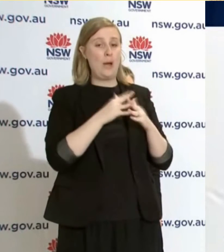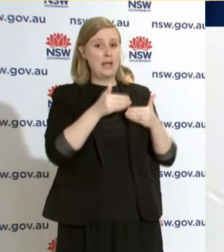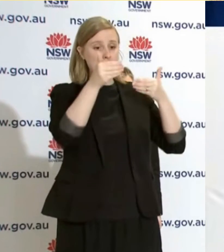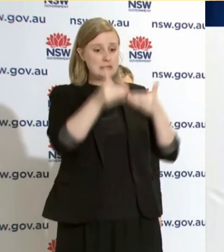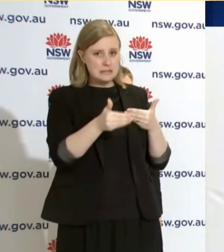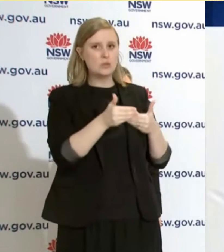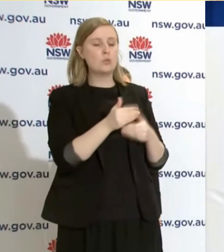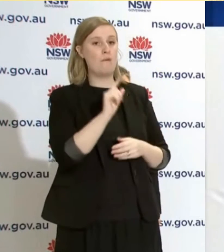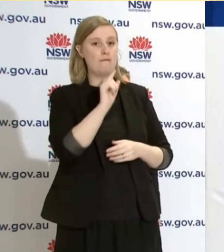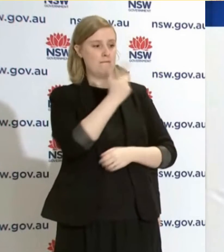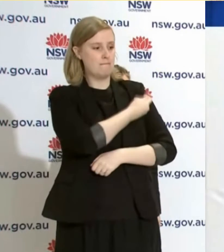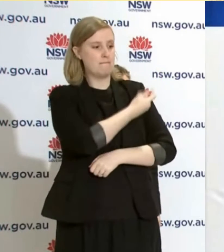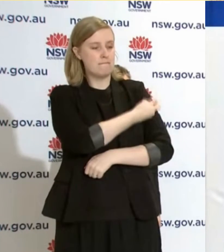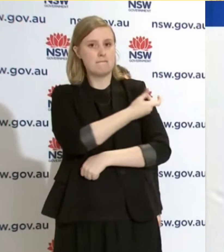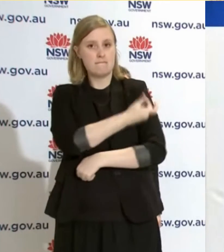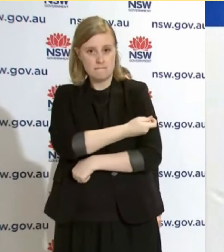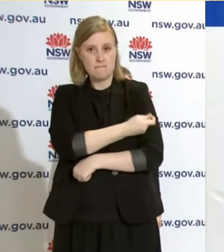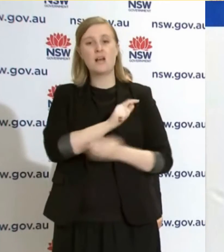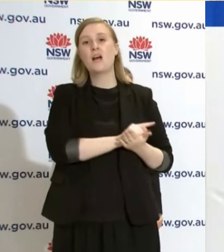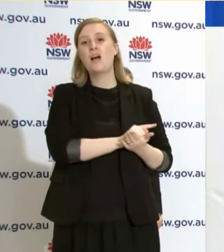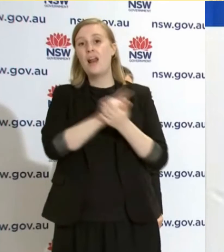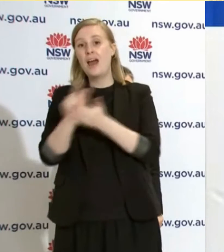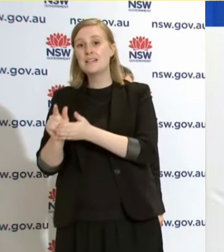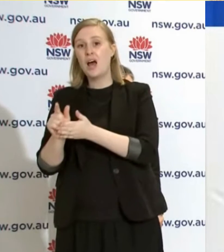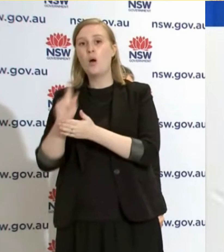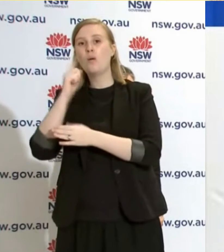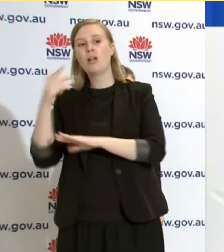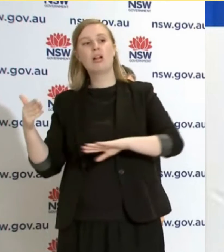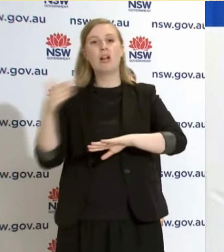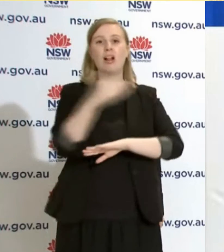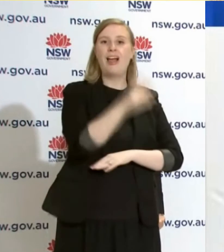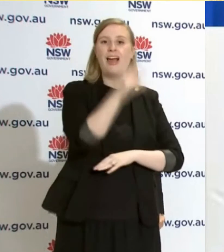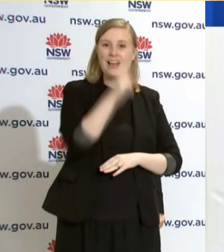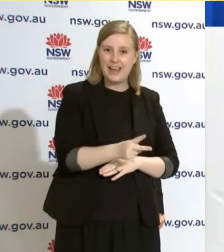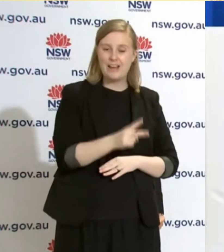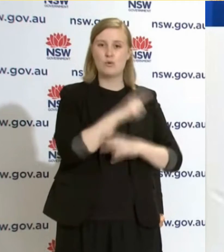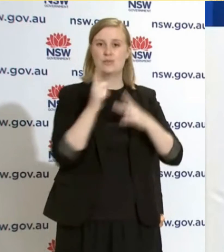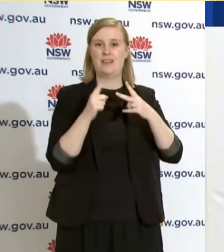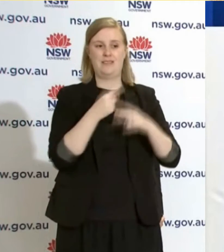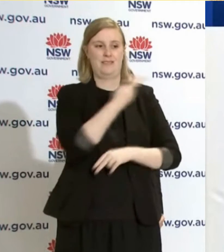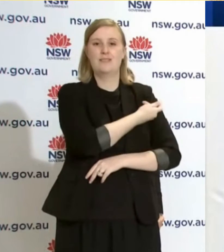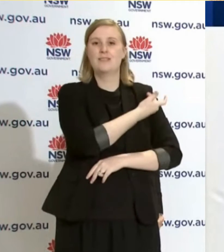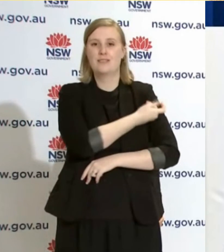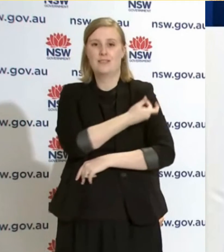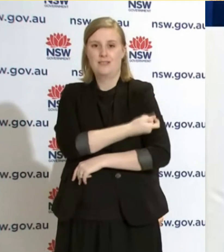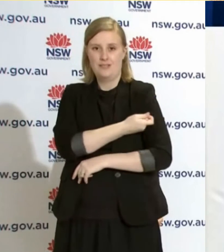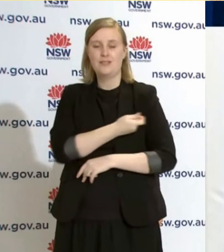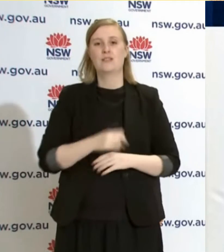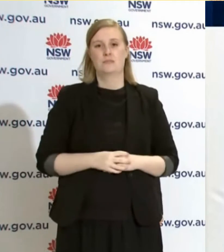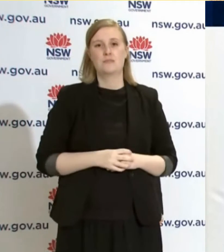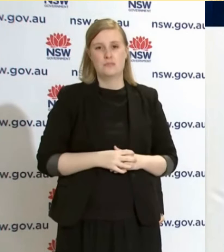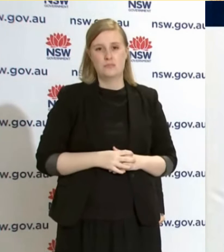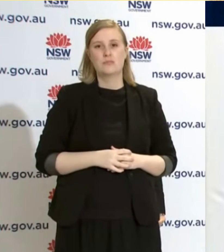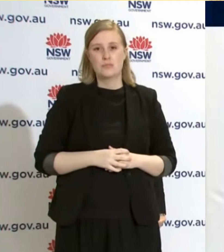and 6. That effort's being supported by our Aboriginal community-controlled health organisations, the RFDS out